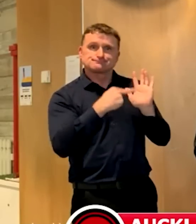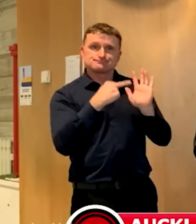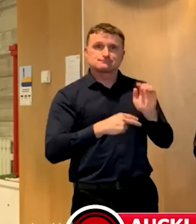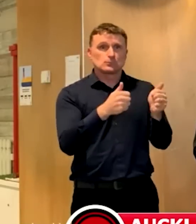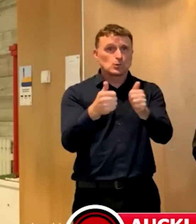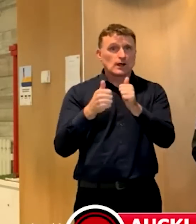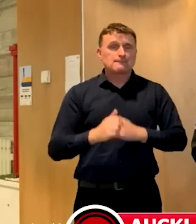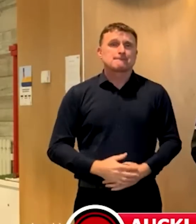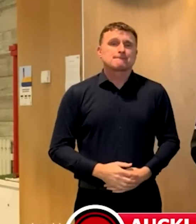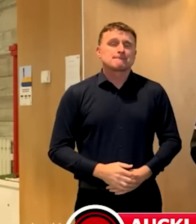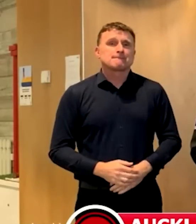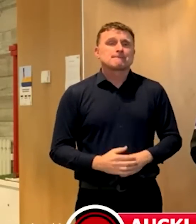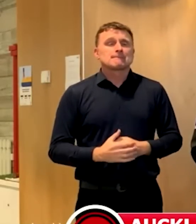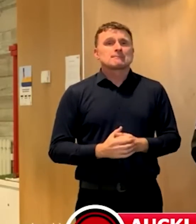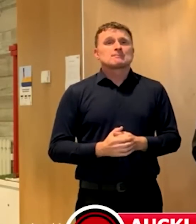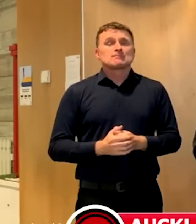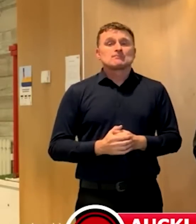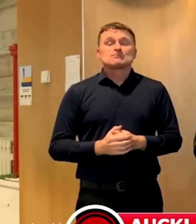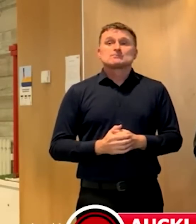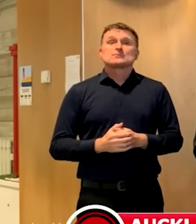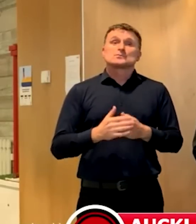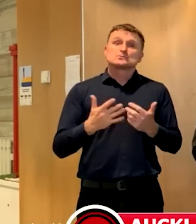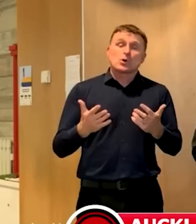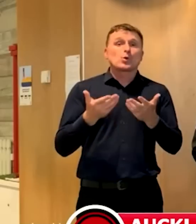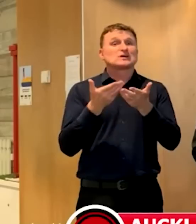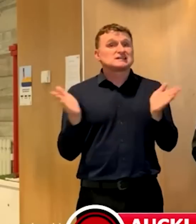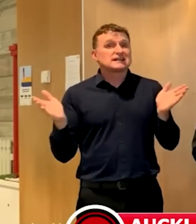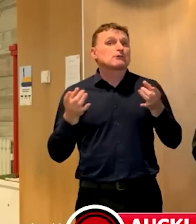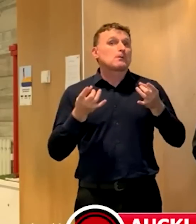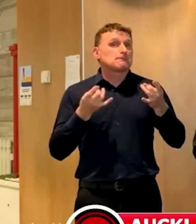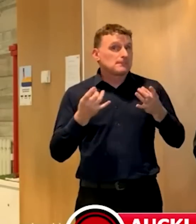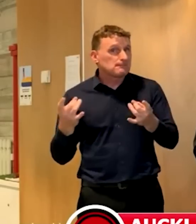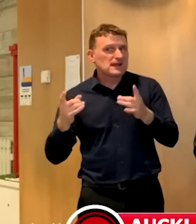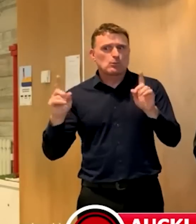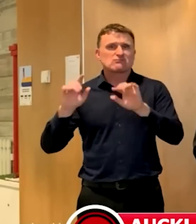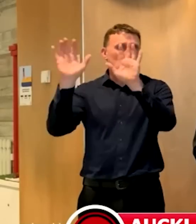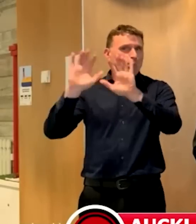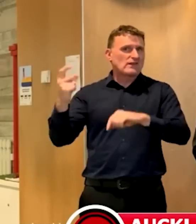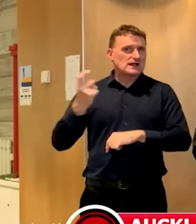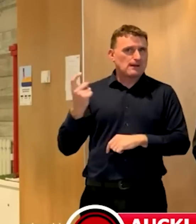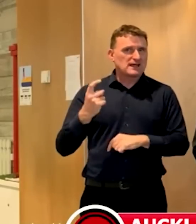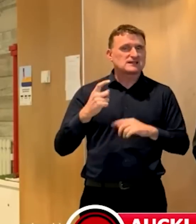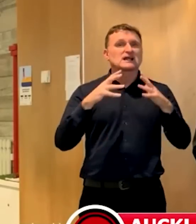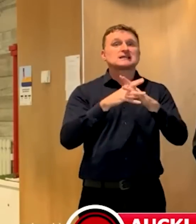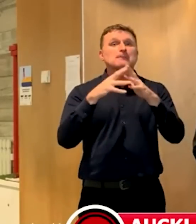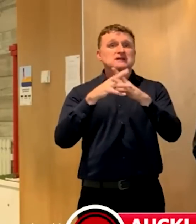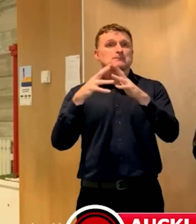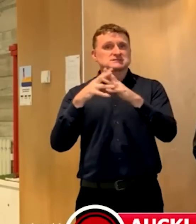some more national level or generic preparedness advice, I can point you towards